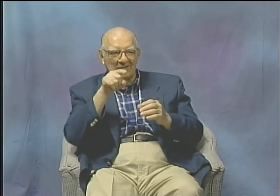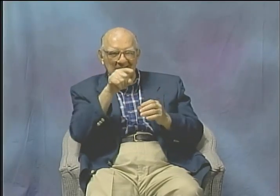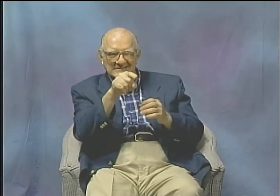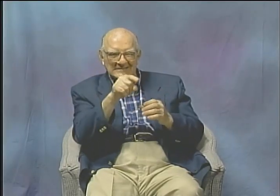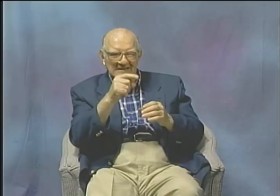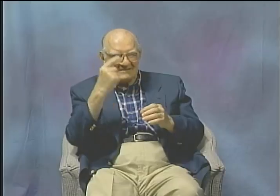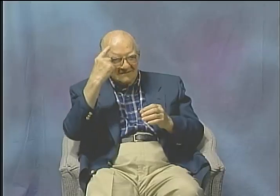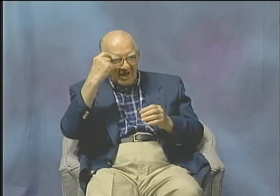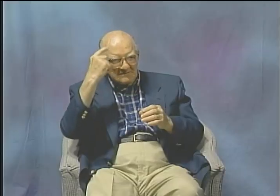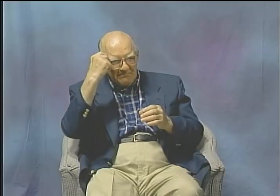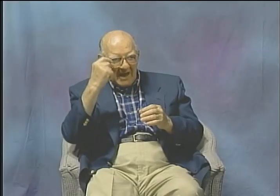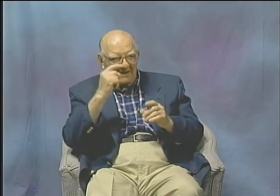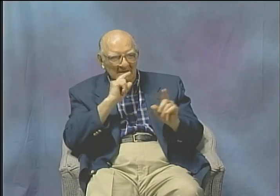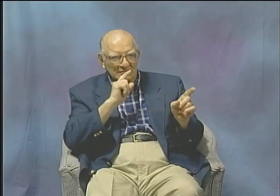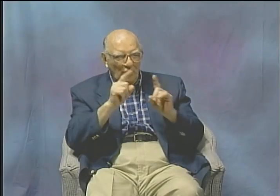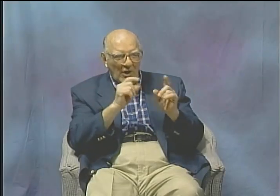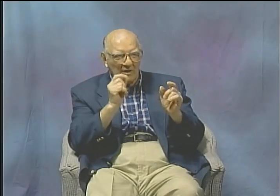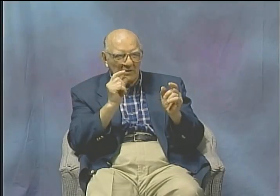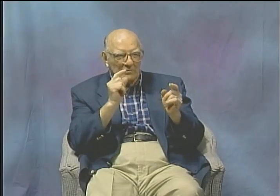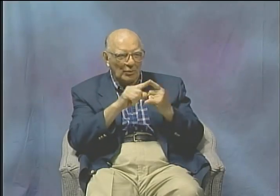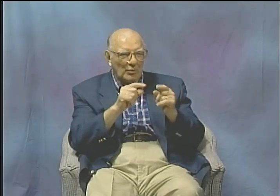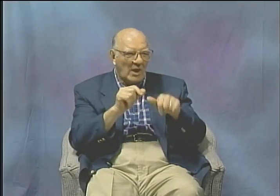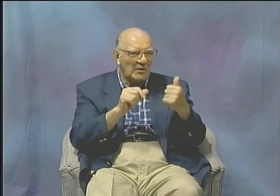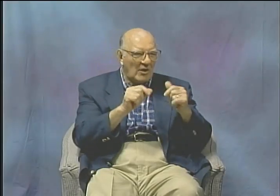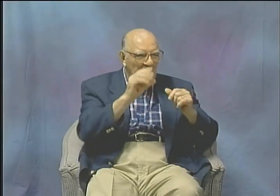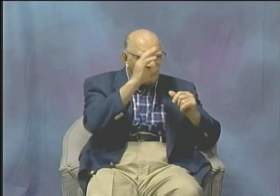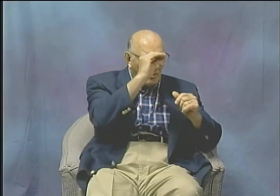this suspect is talking to another person.